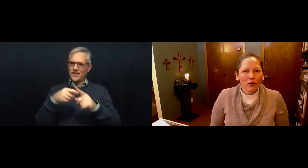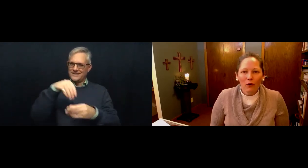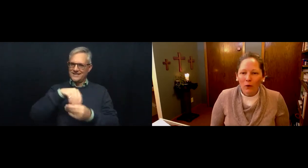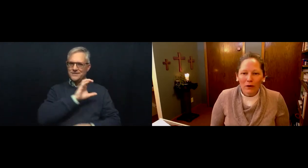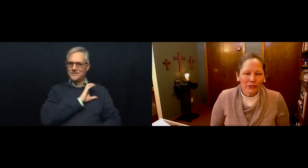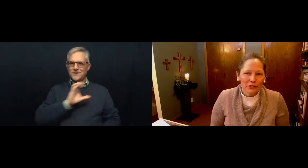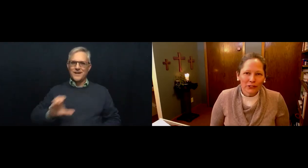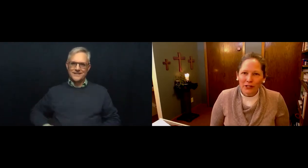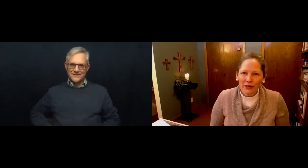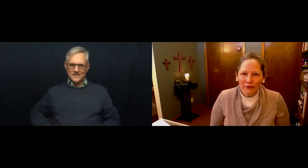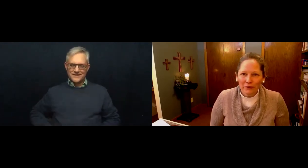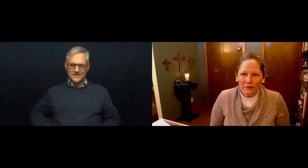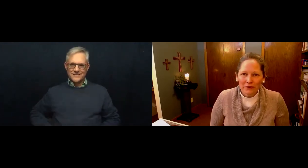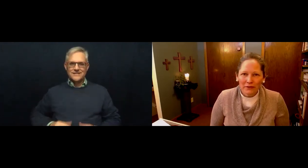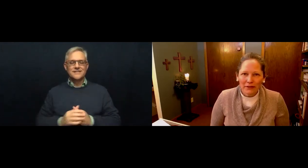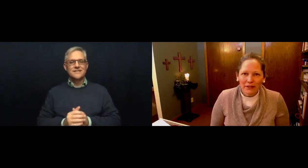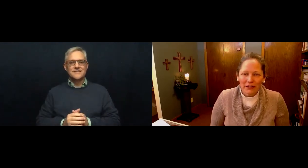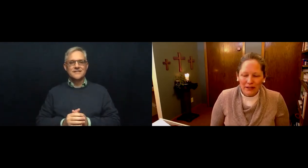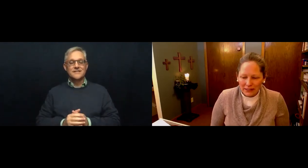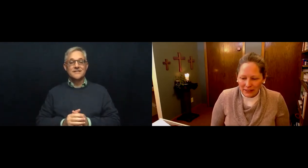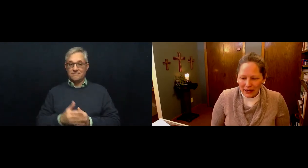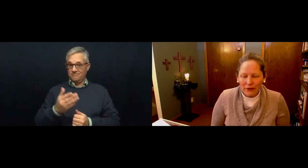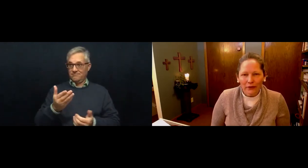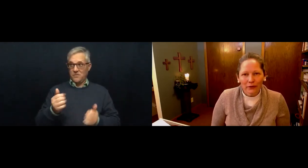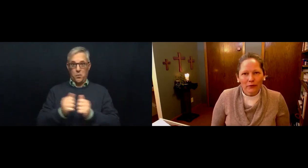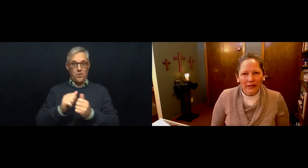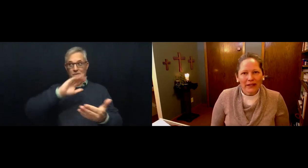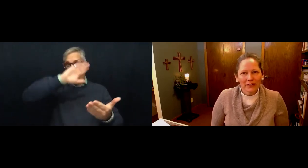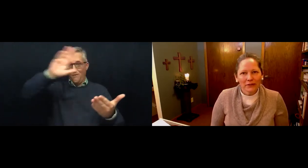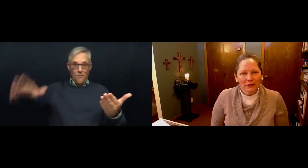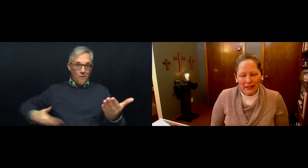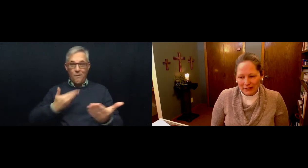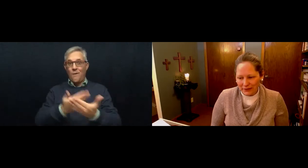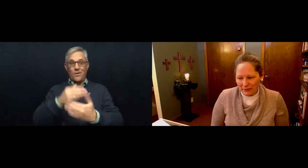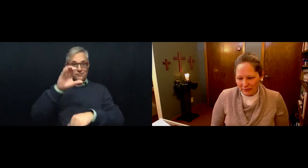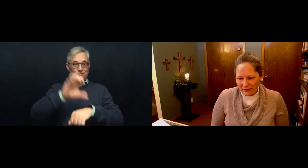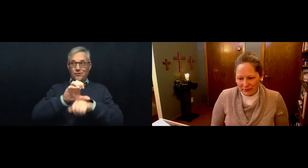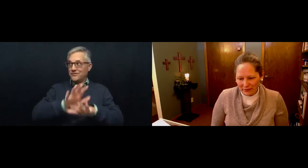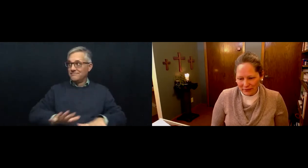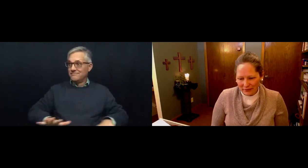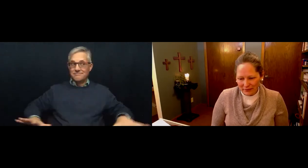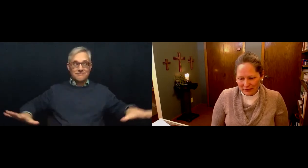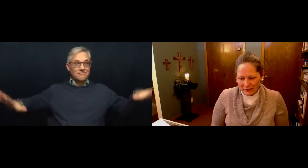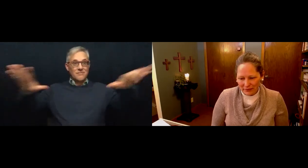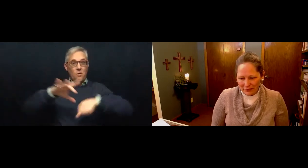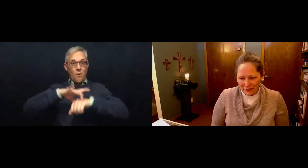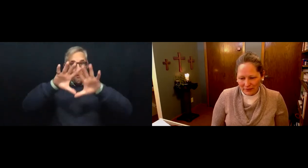with the whole church on earth, together we enter Lent.